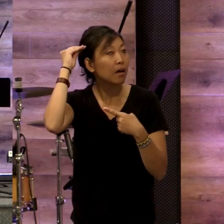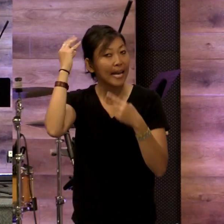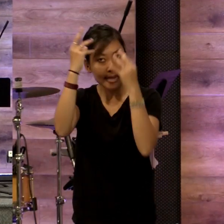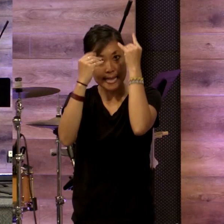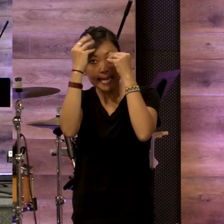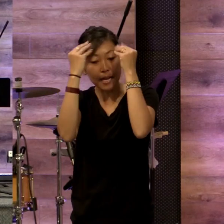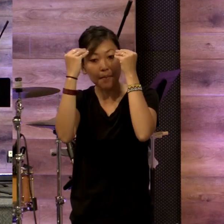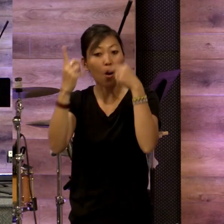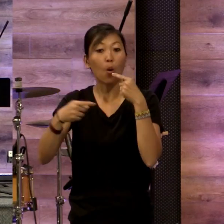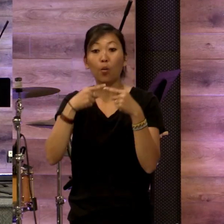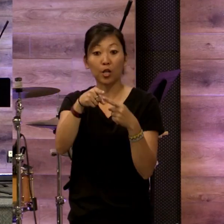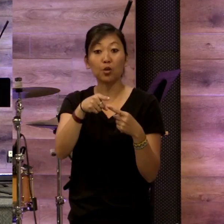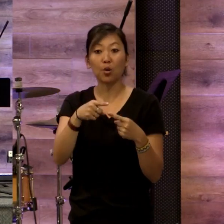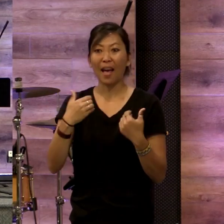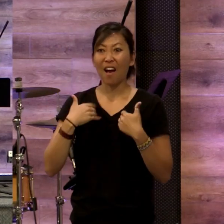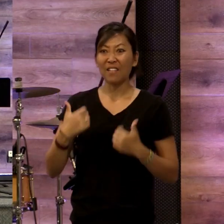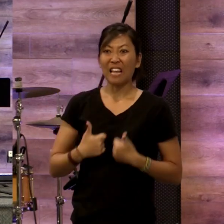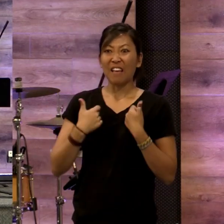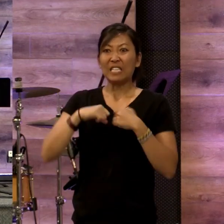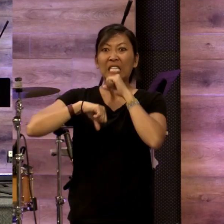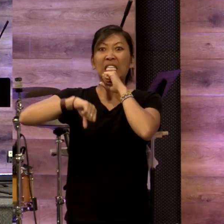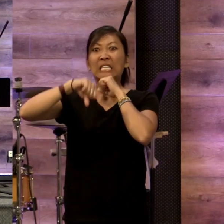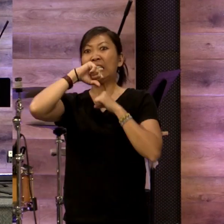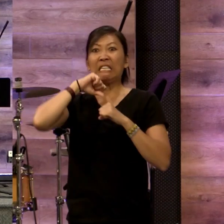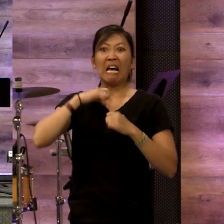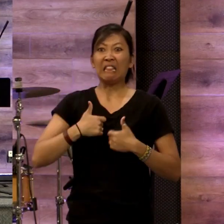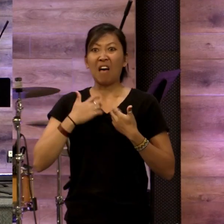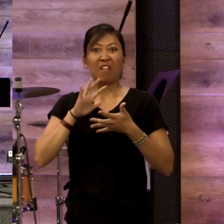of whenever you're wrestling and life doesn't seem to